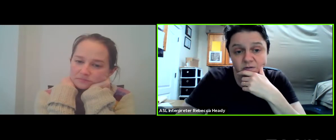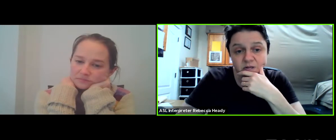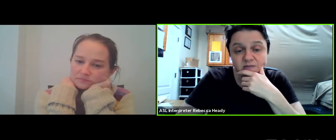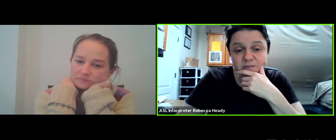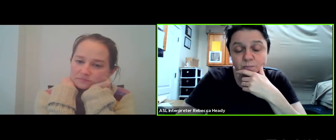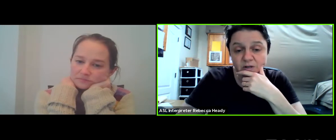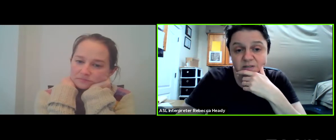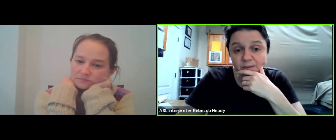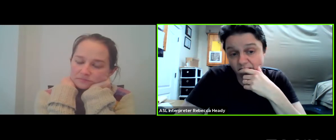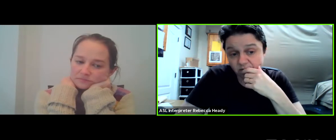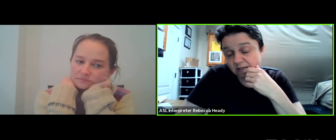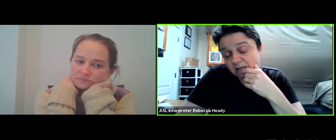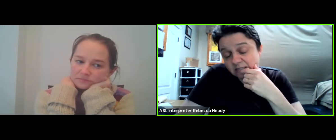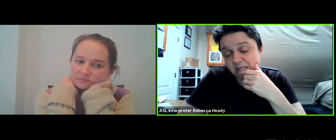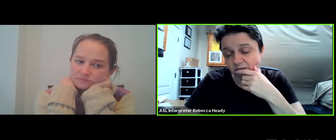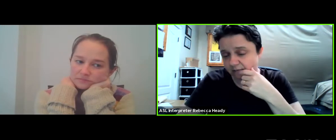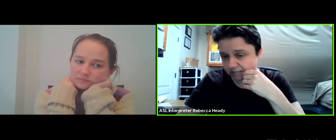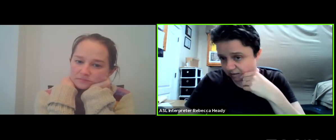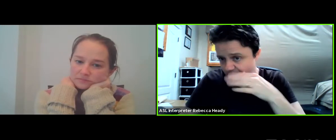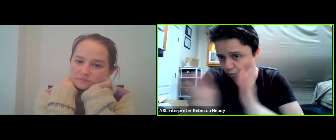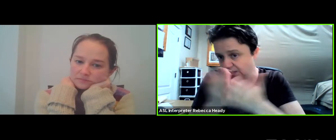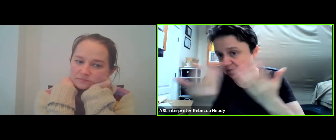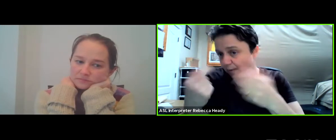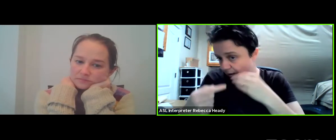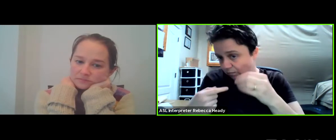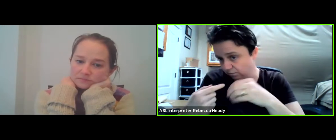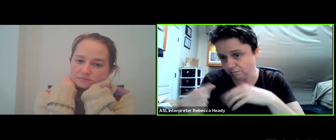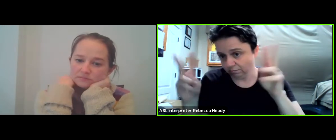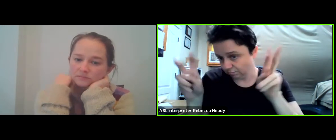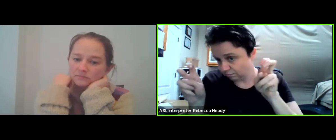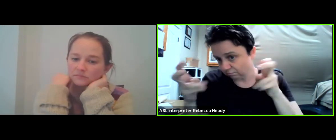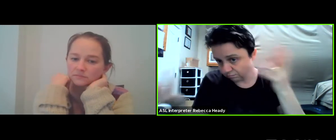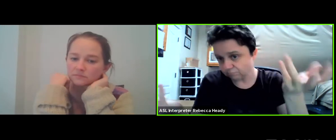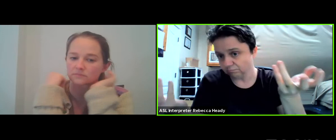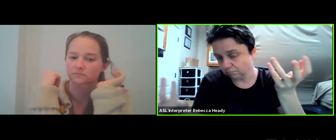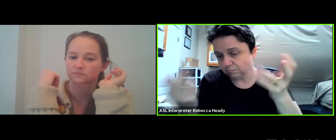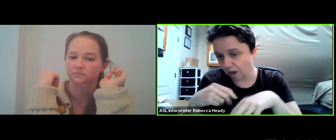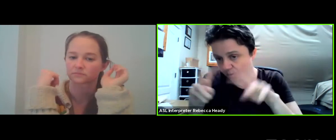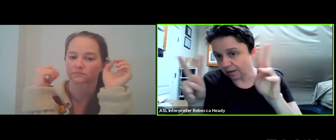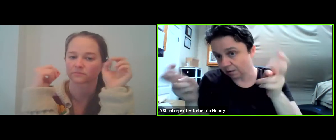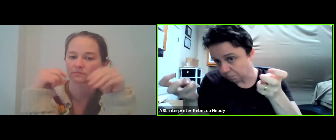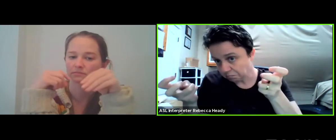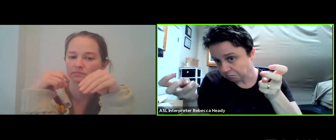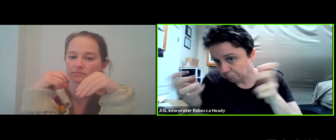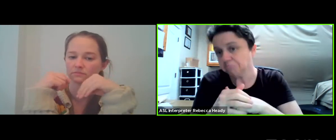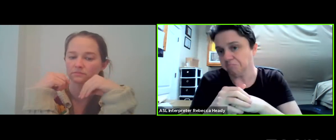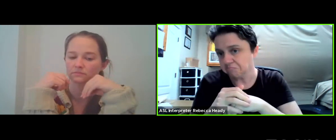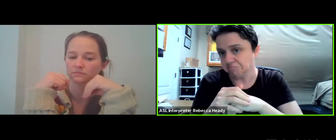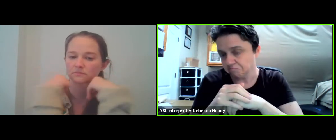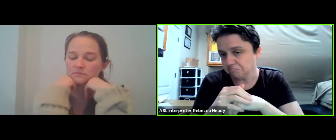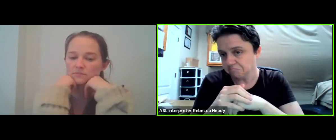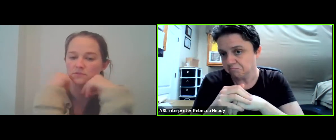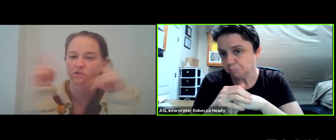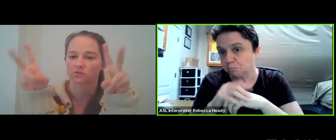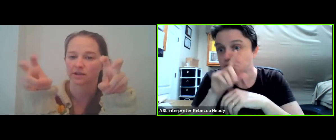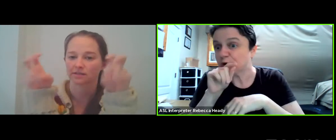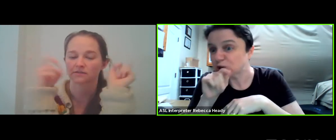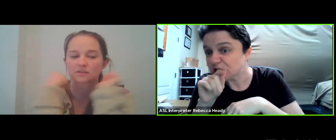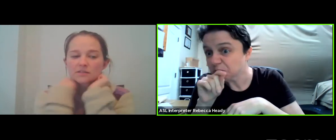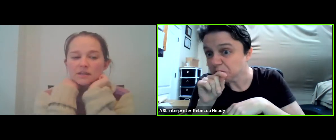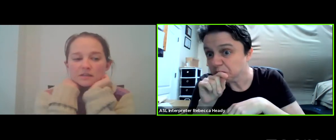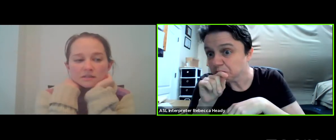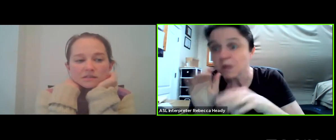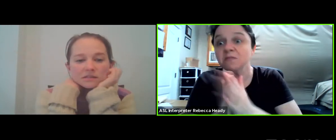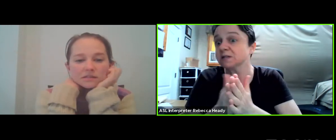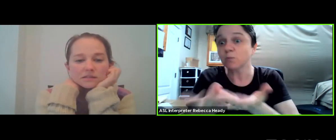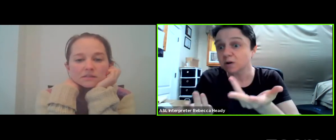book. This book is about, he did. He said this book is about topic. Okay, he